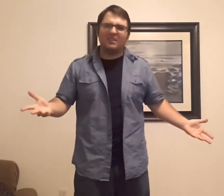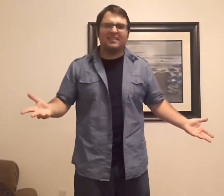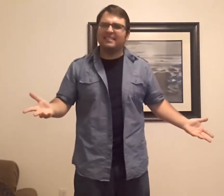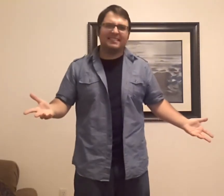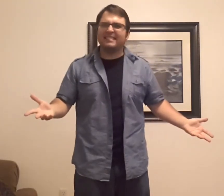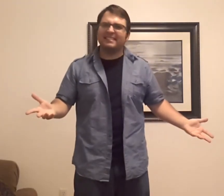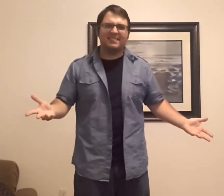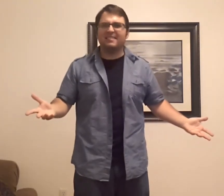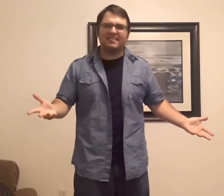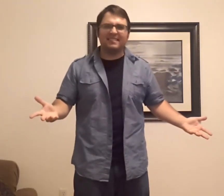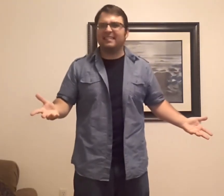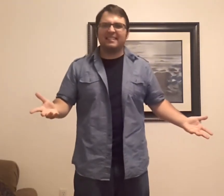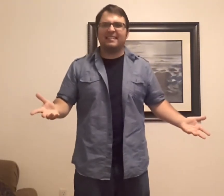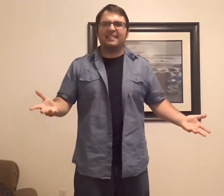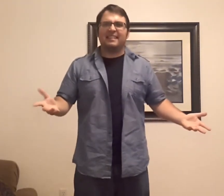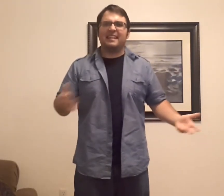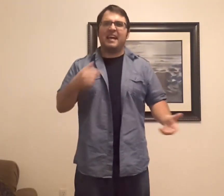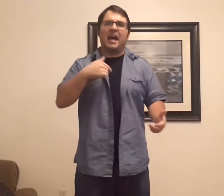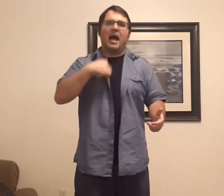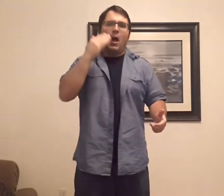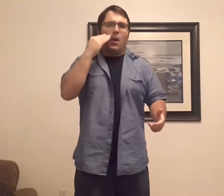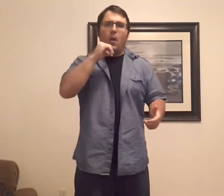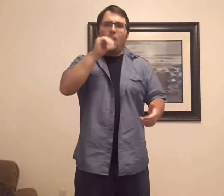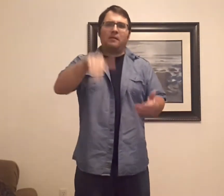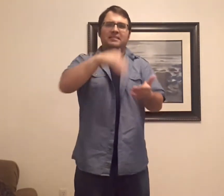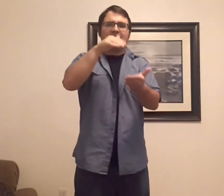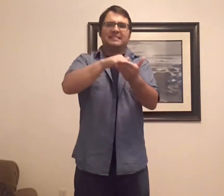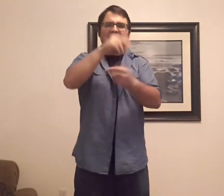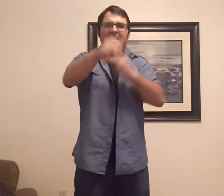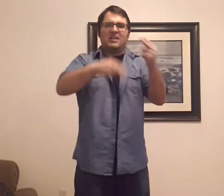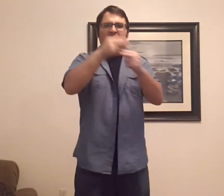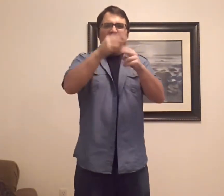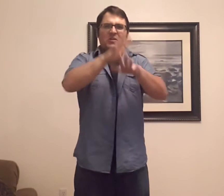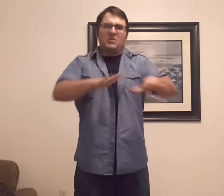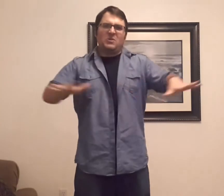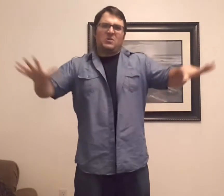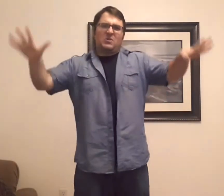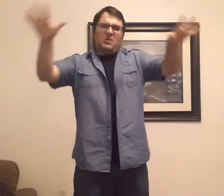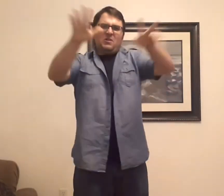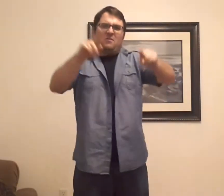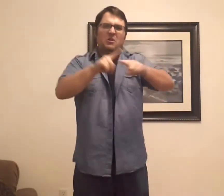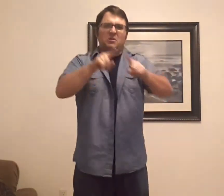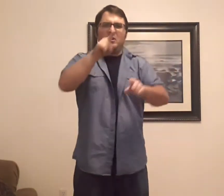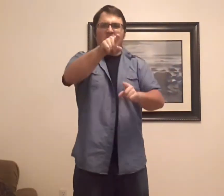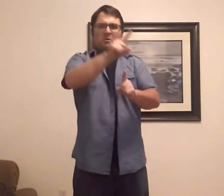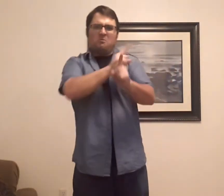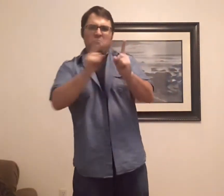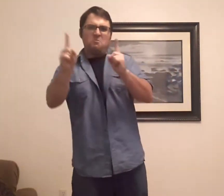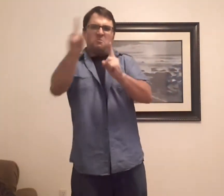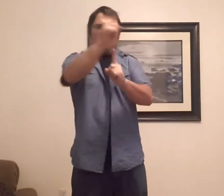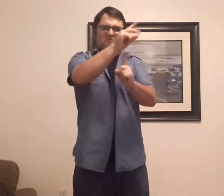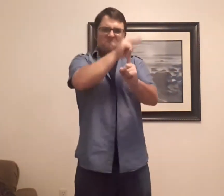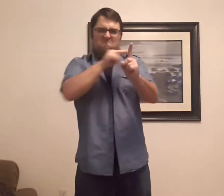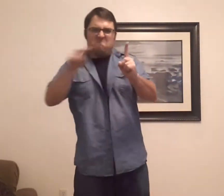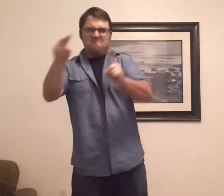mind stay so messy. No, I'm not the center of the universe, but you keep spinning around me just